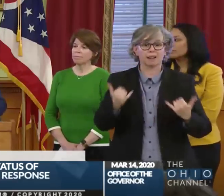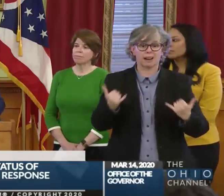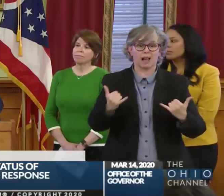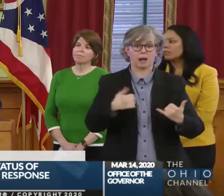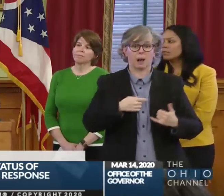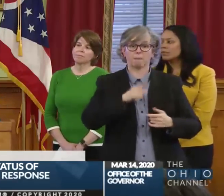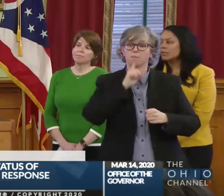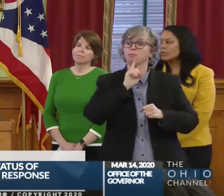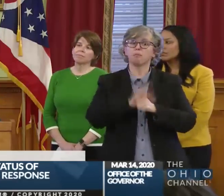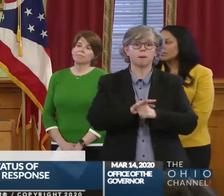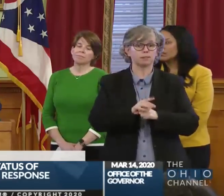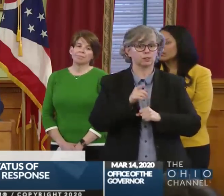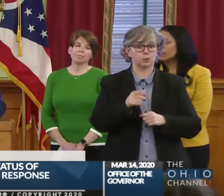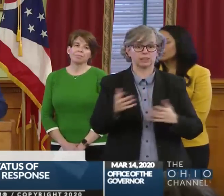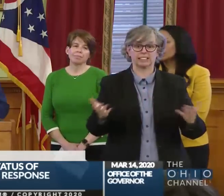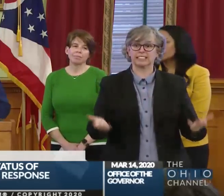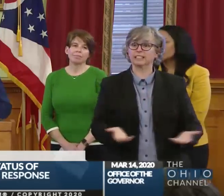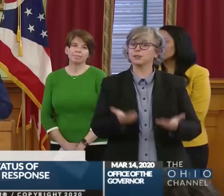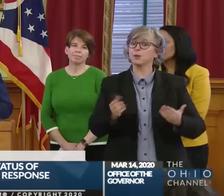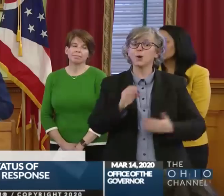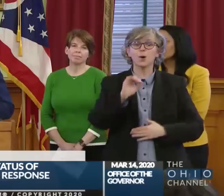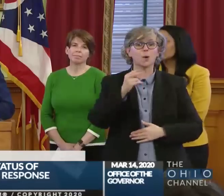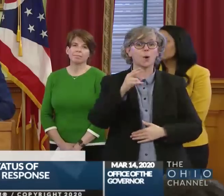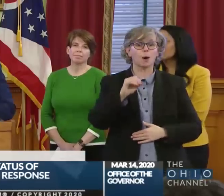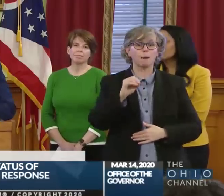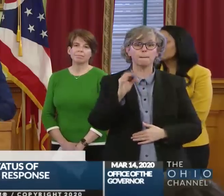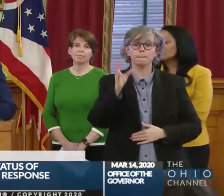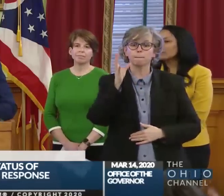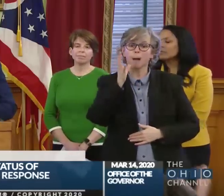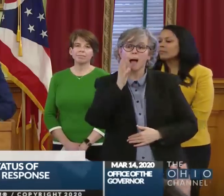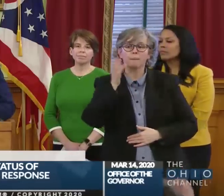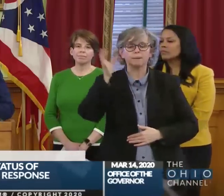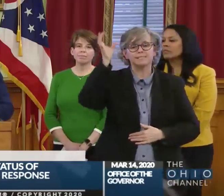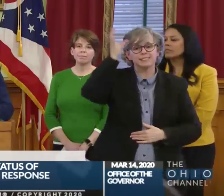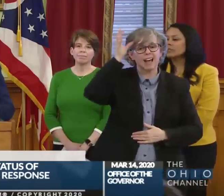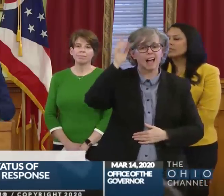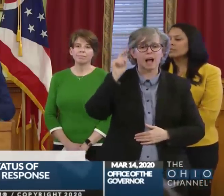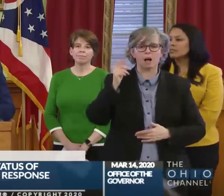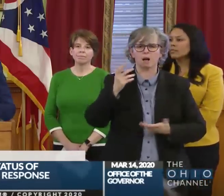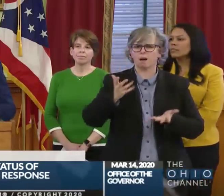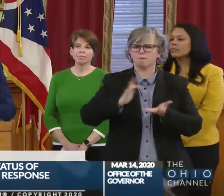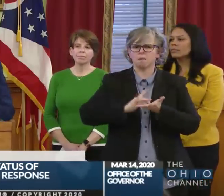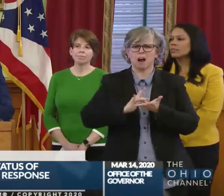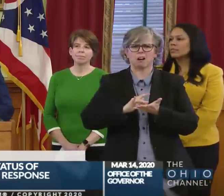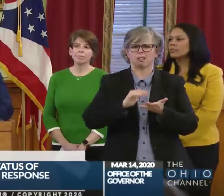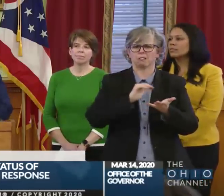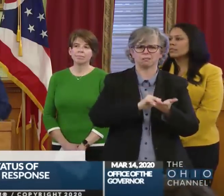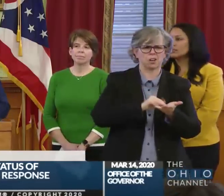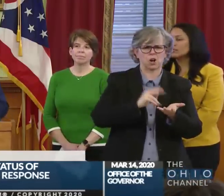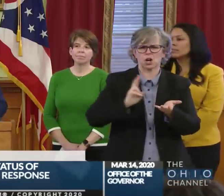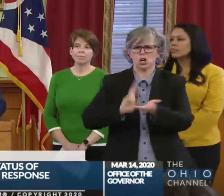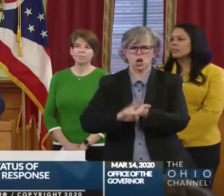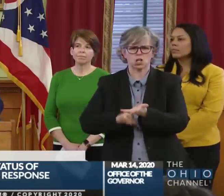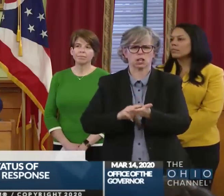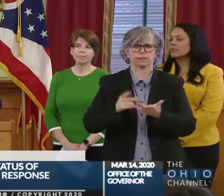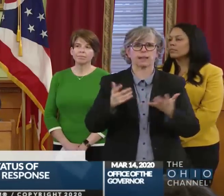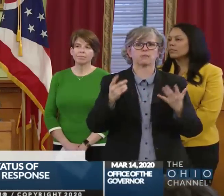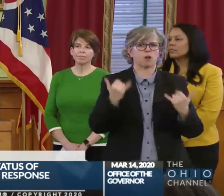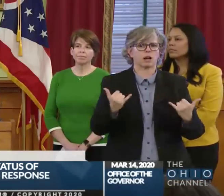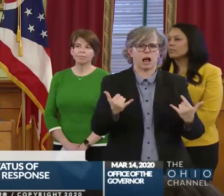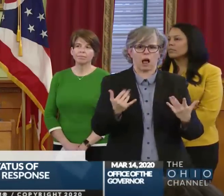a dad who's a nurse or a critical care person in our world who is trying to figure out how they're going to accommodate